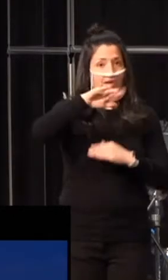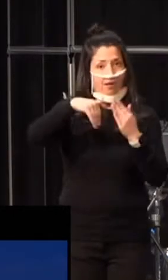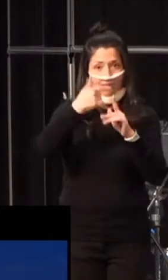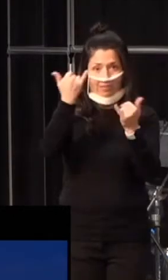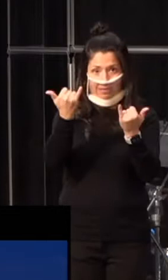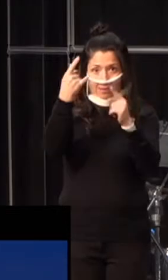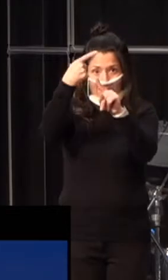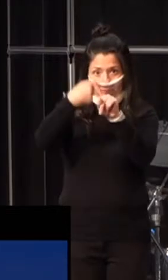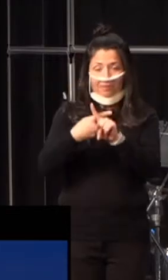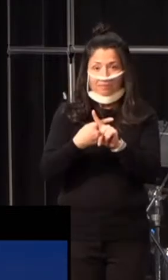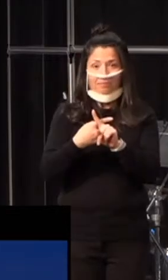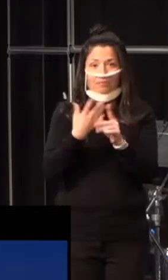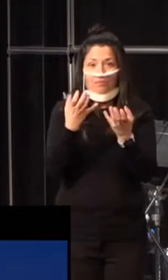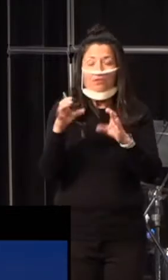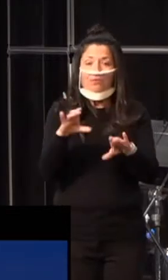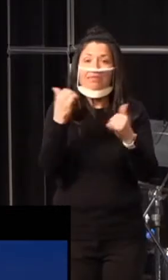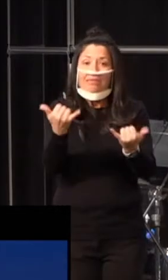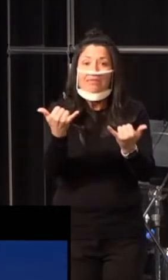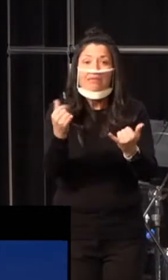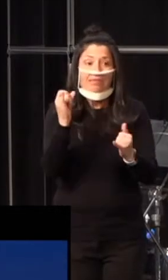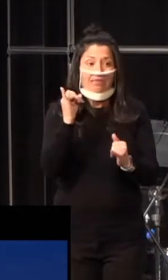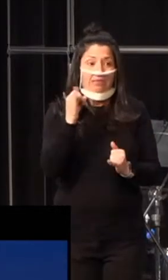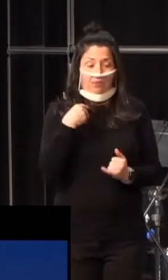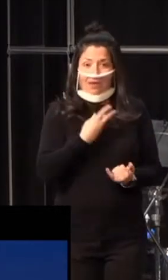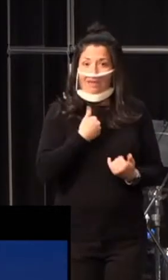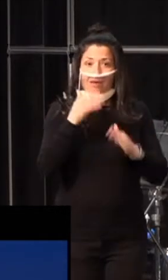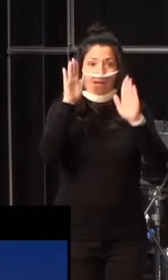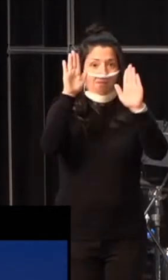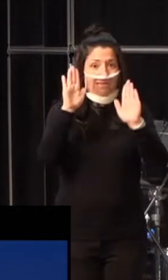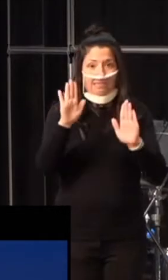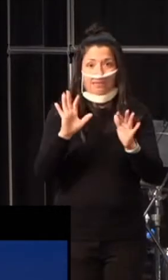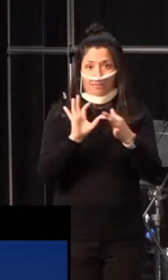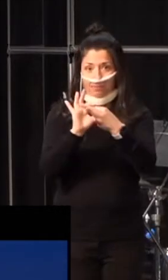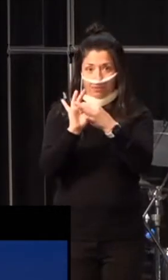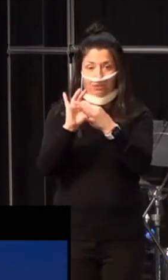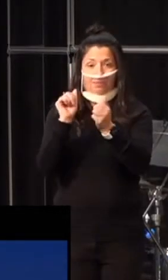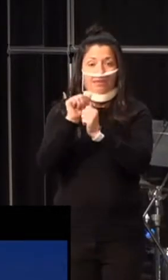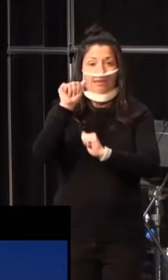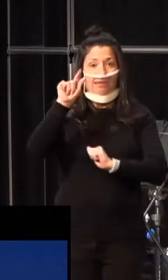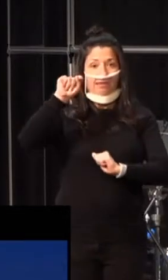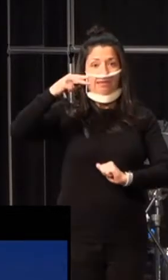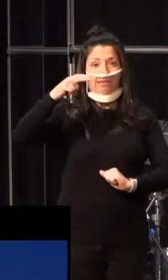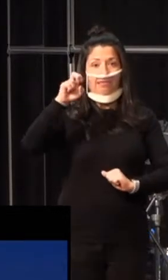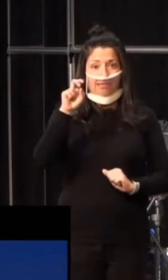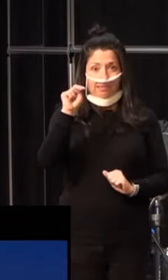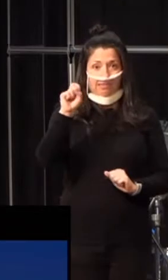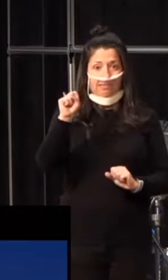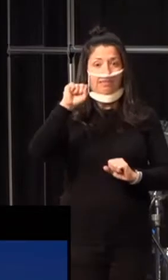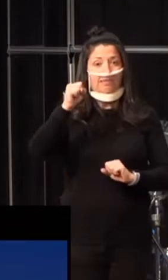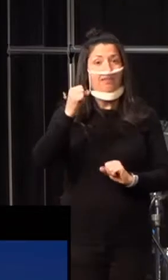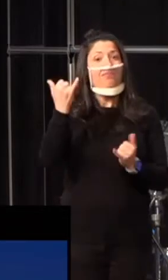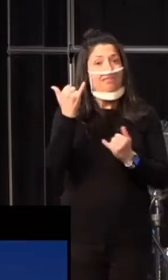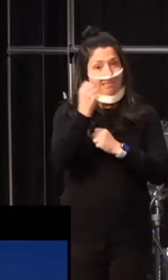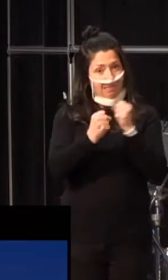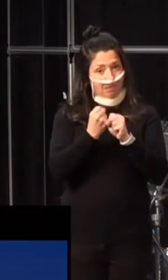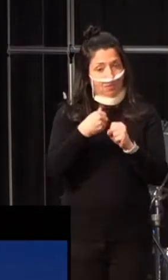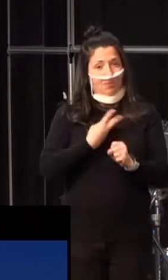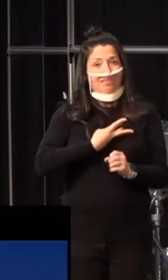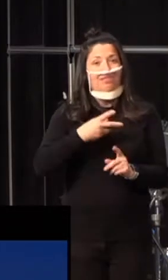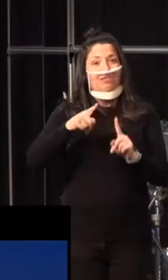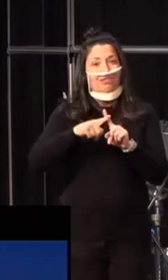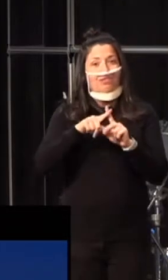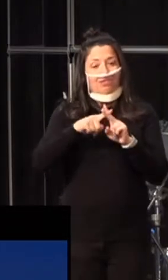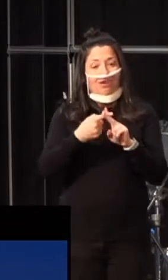So wanted to do that now. We have amazing partnerships. And in Athens this year, we'll start our seventh new church